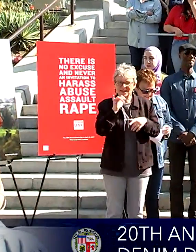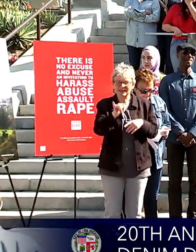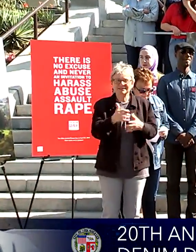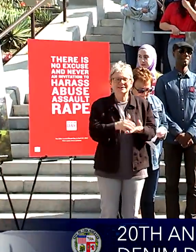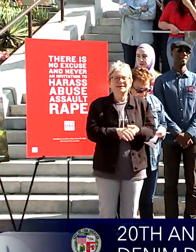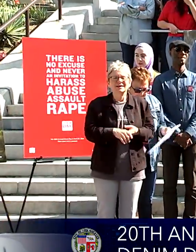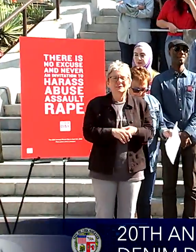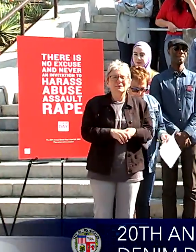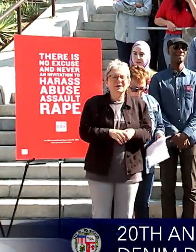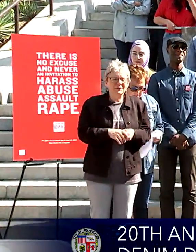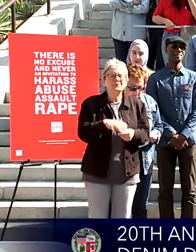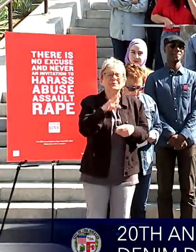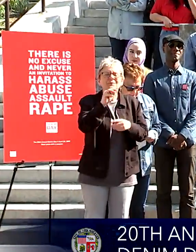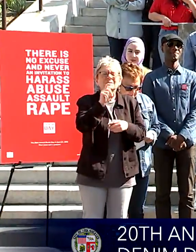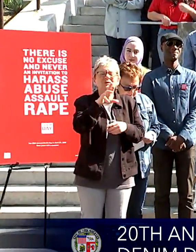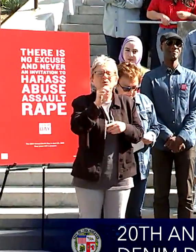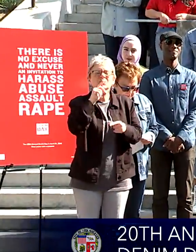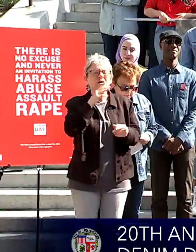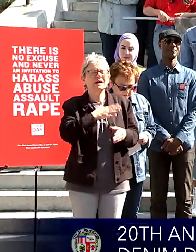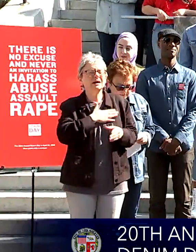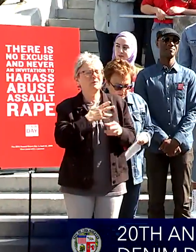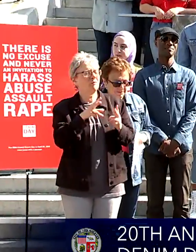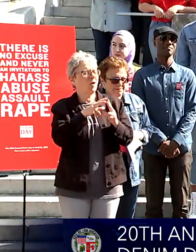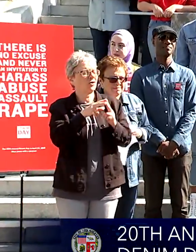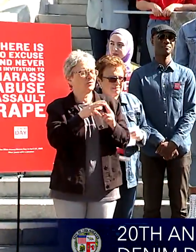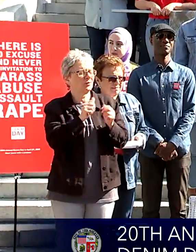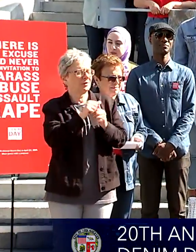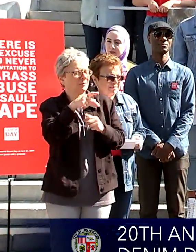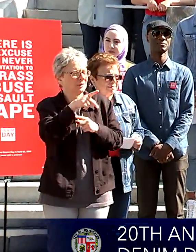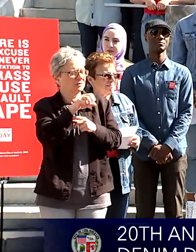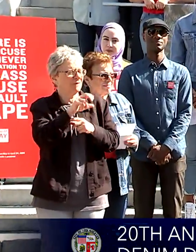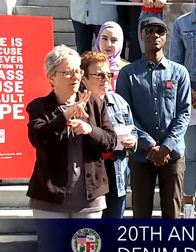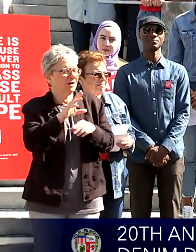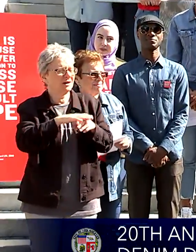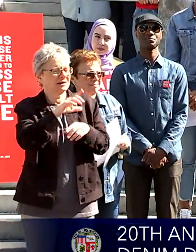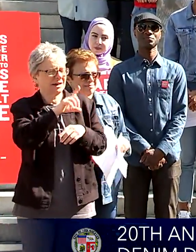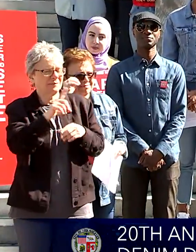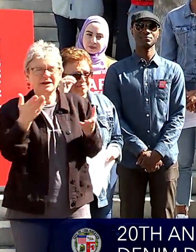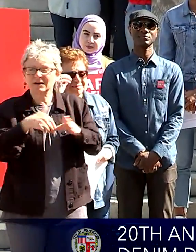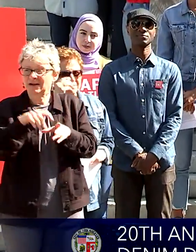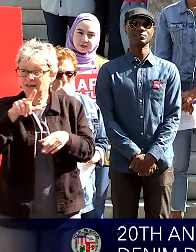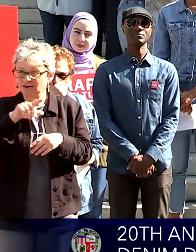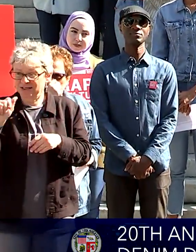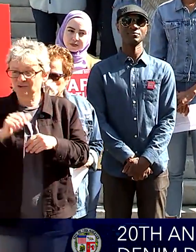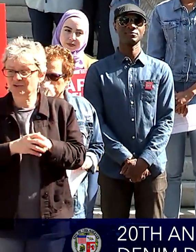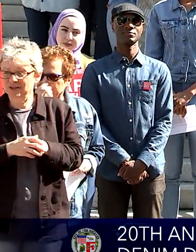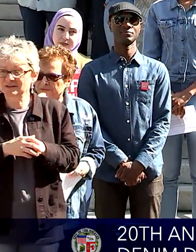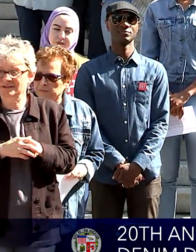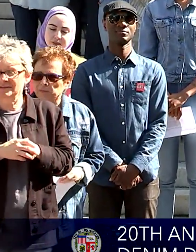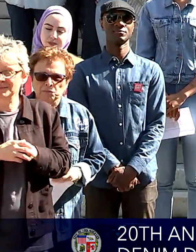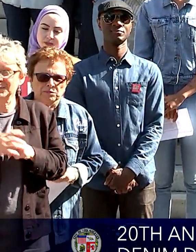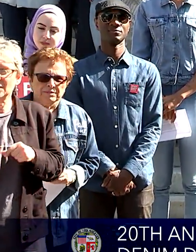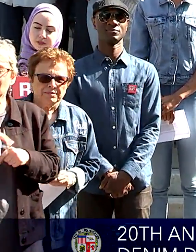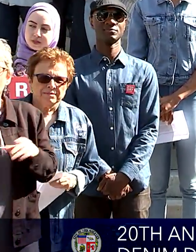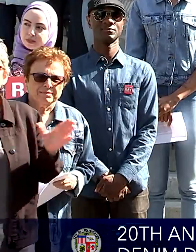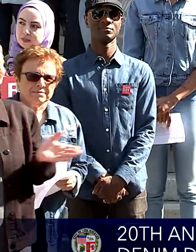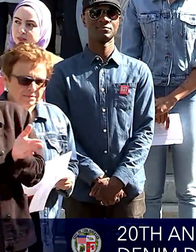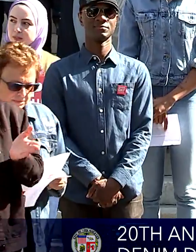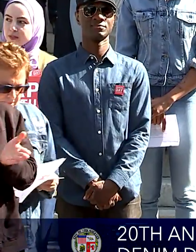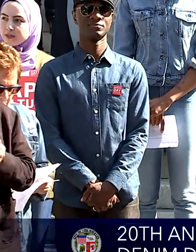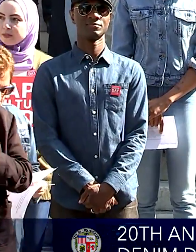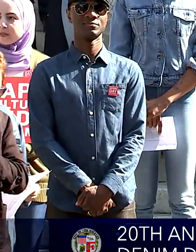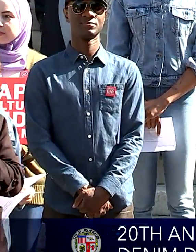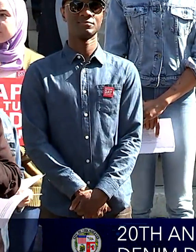this. So Metro is glad to partner with Peace Over Violence on Denim Day here in Los Angeles. We have encouraged our